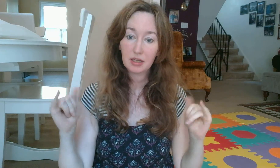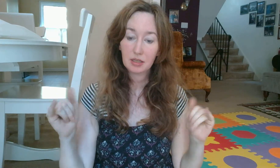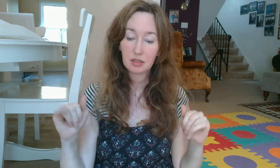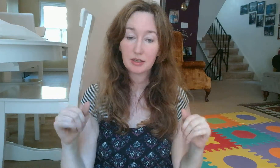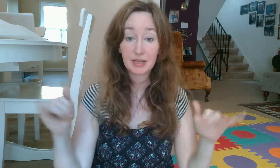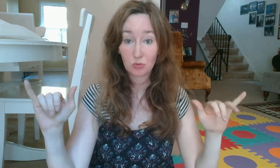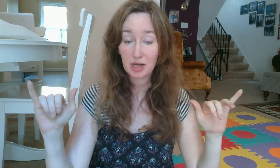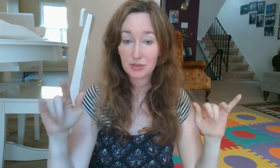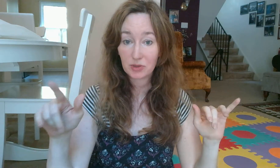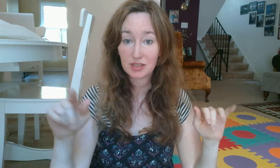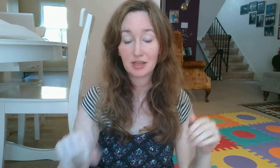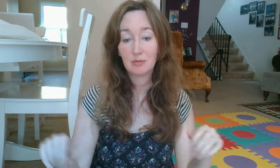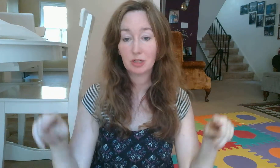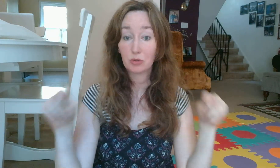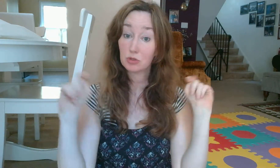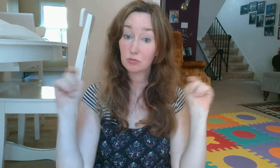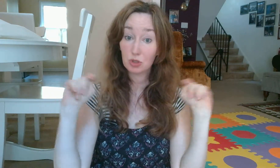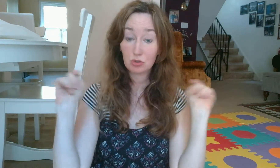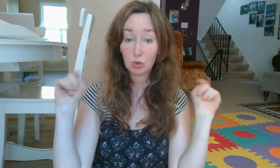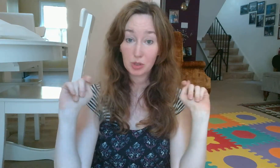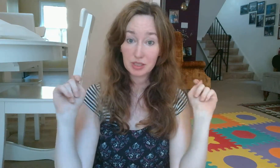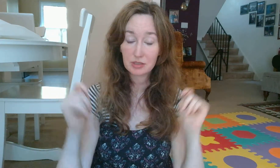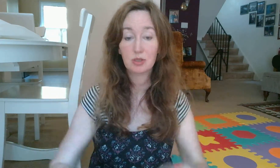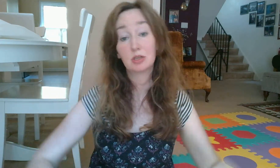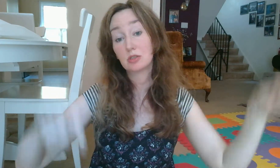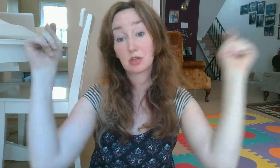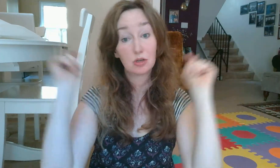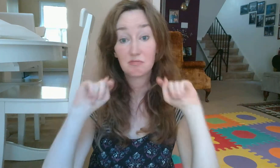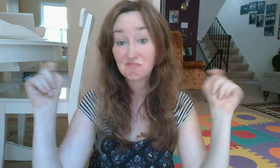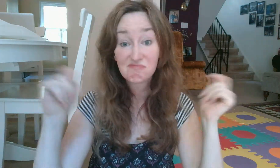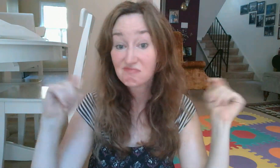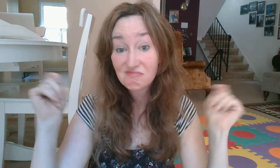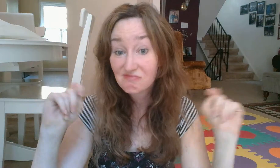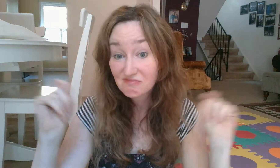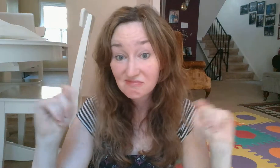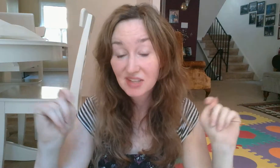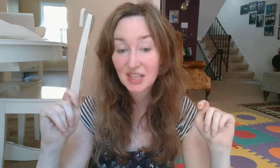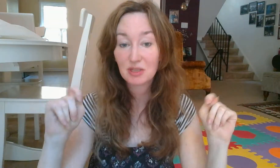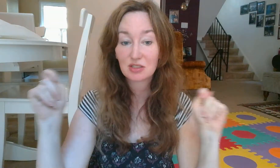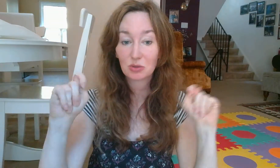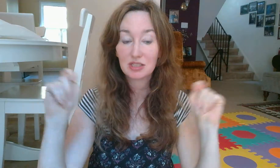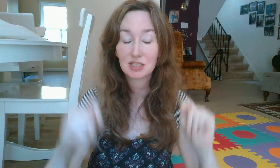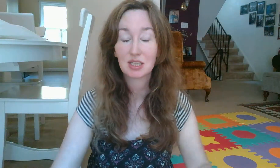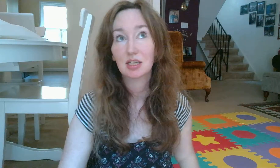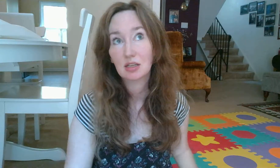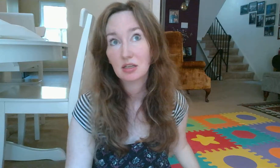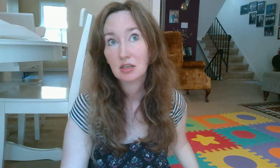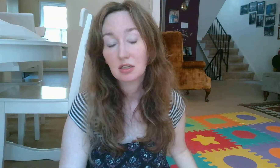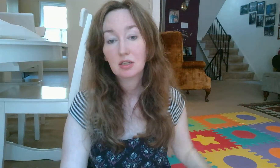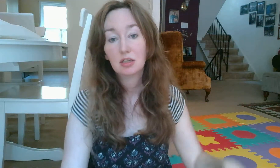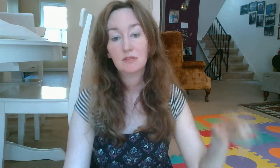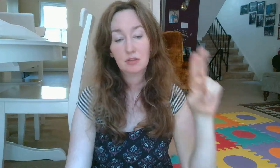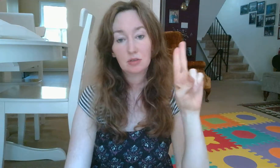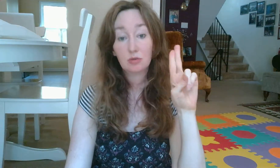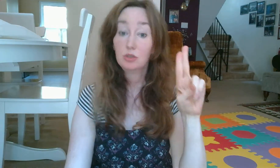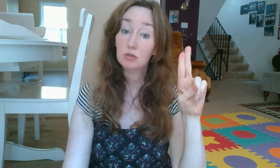play? And that's wise. We'll get to that in a minute with your toys. Or you can just go, and that means toys. If you know